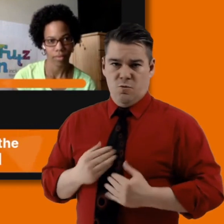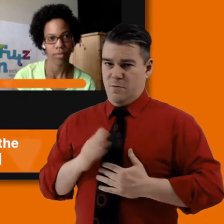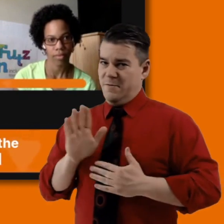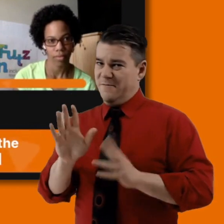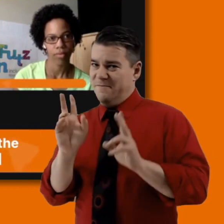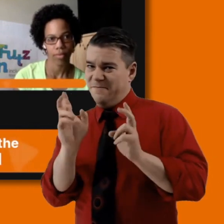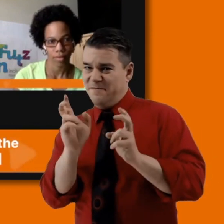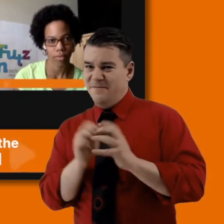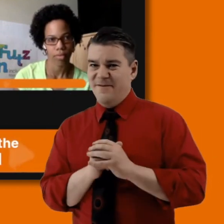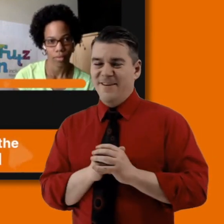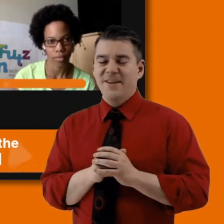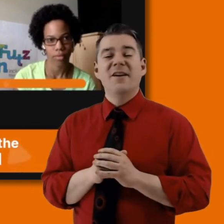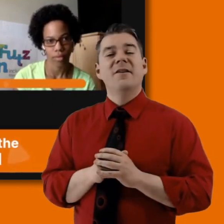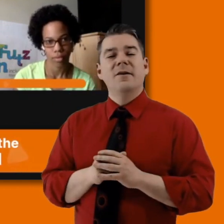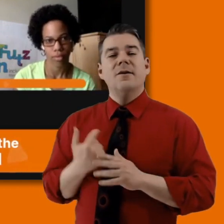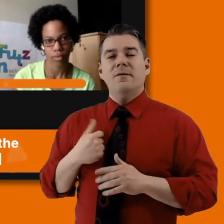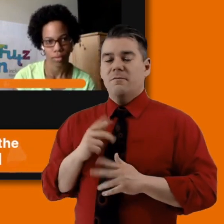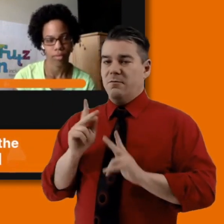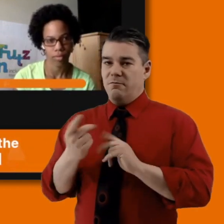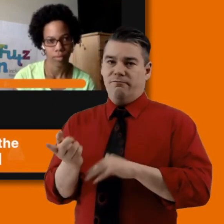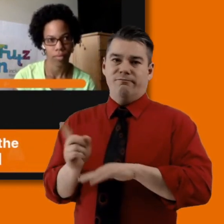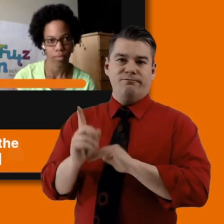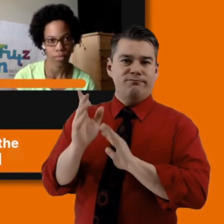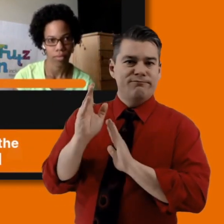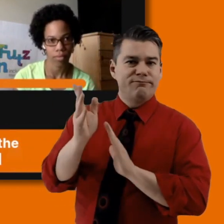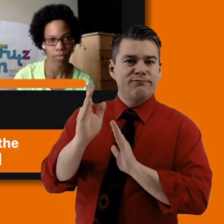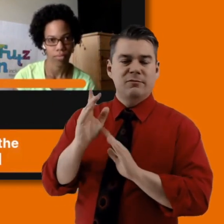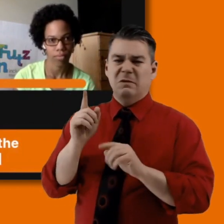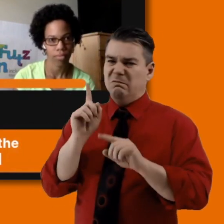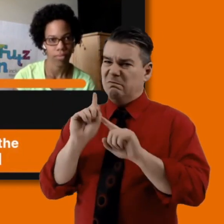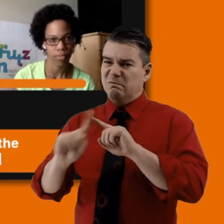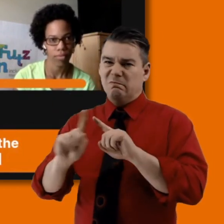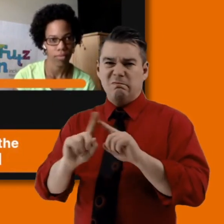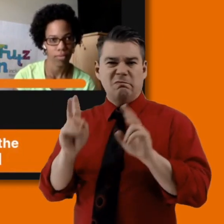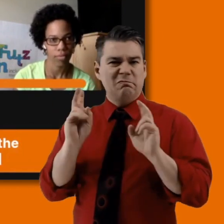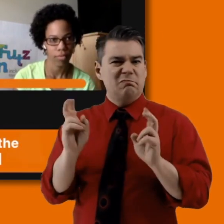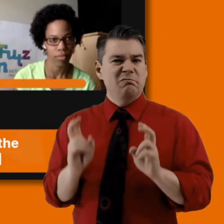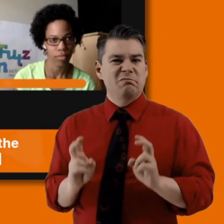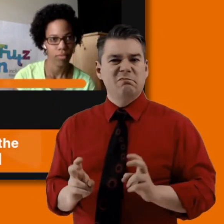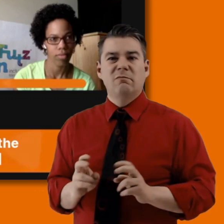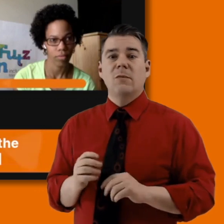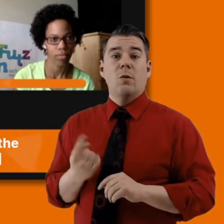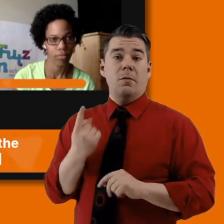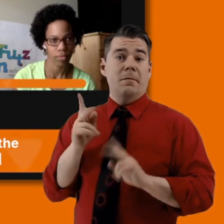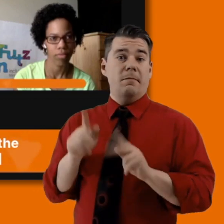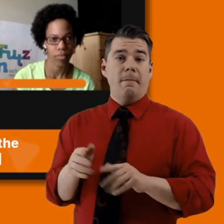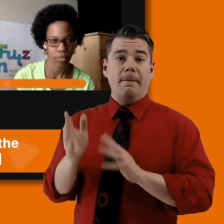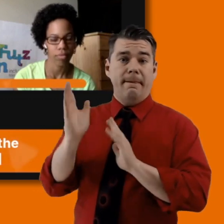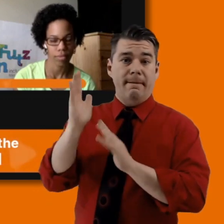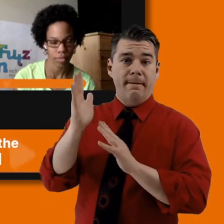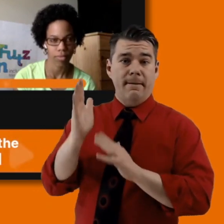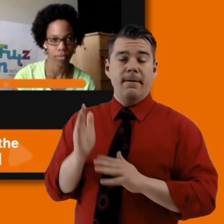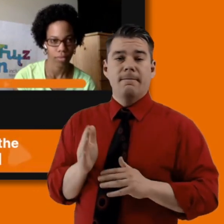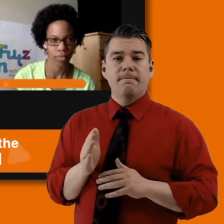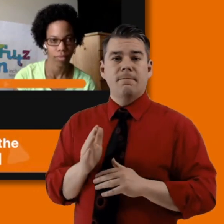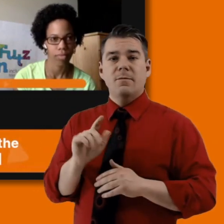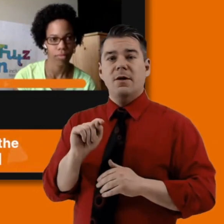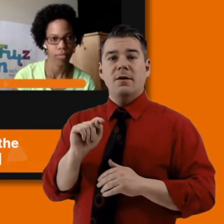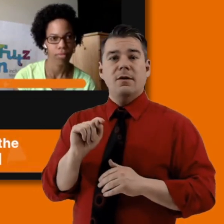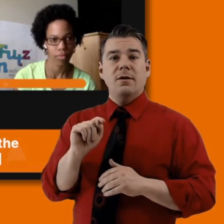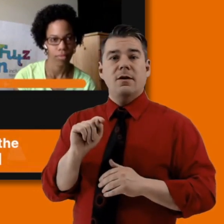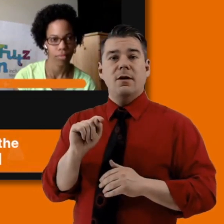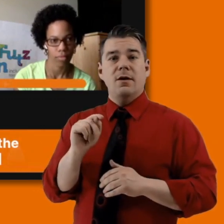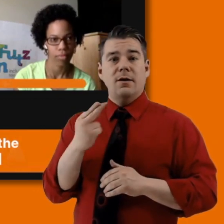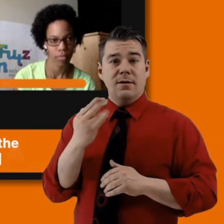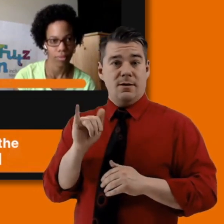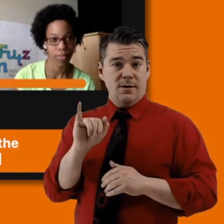topic. And so we've had people present on a variety of topics. We had someone presented on Tai Chi. We had